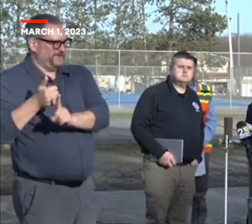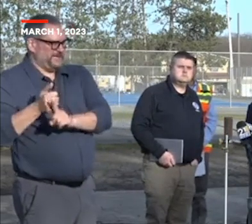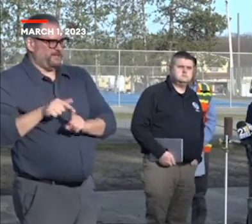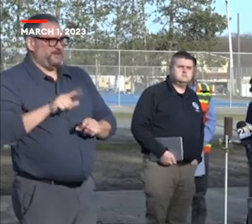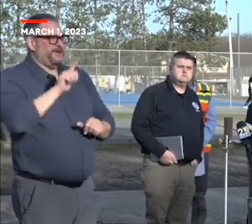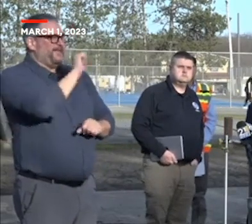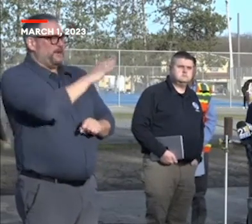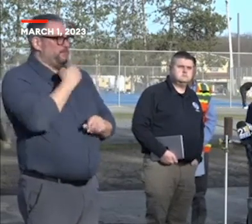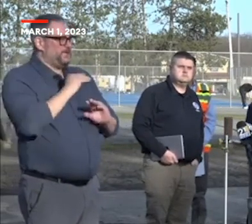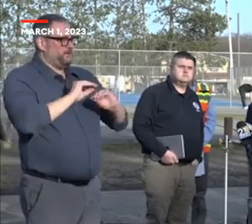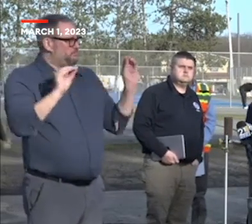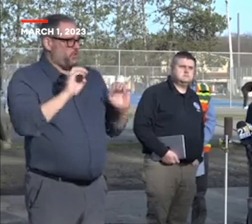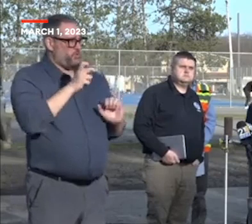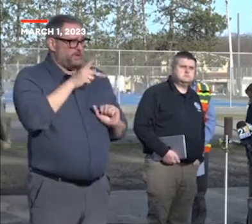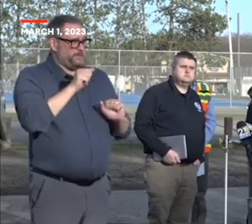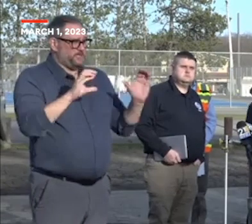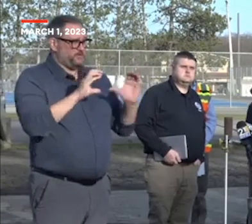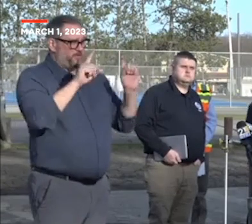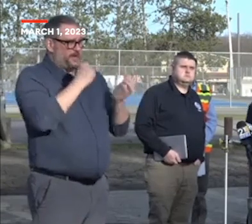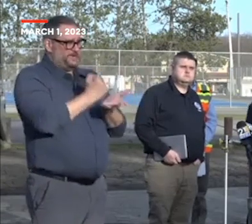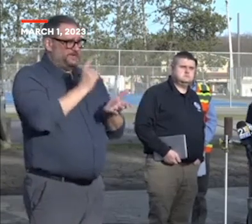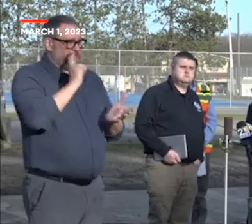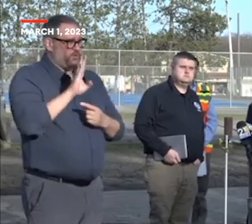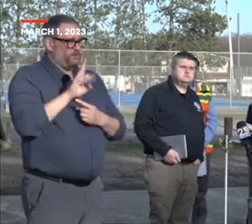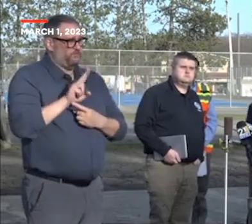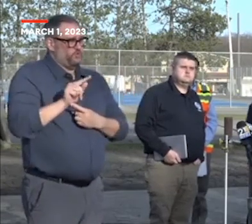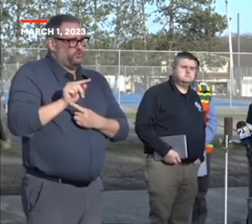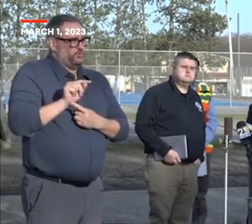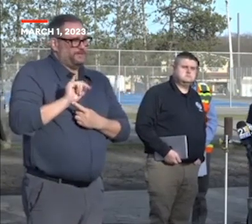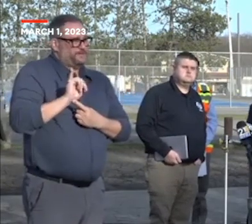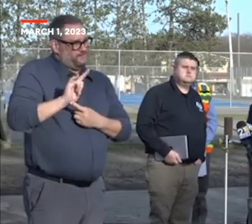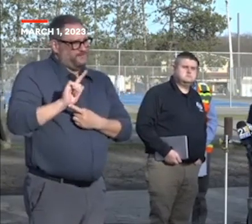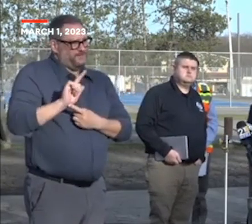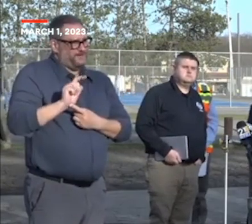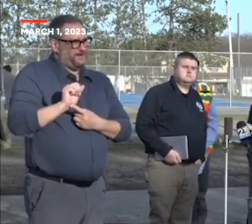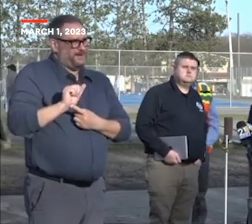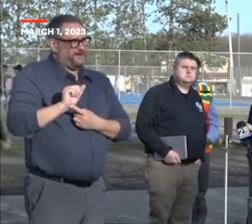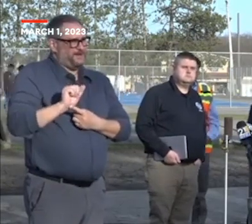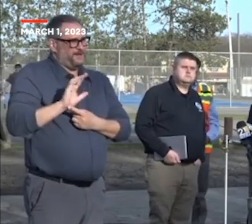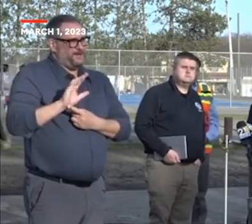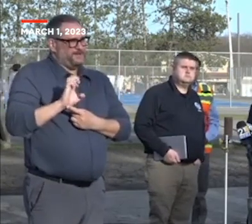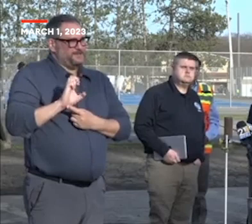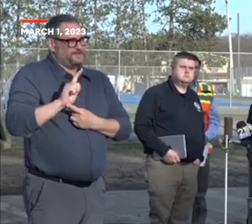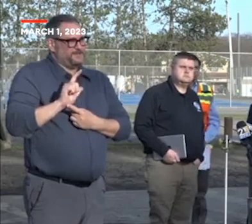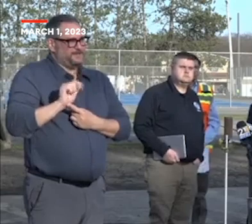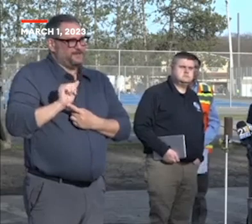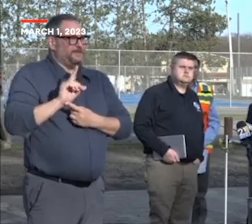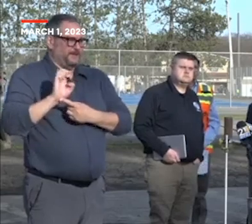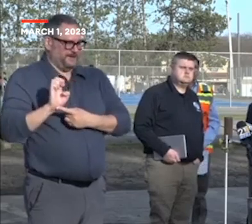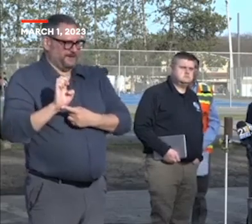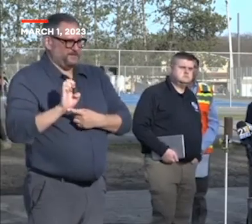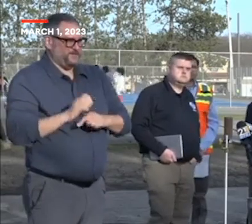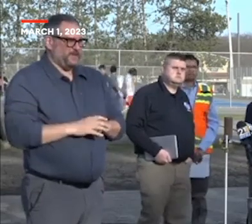no EPA certified test for butyl acrylate. Is there an EPA certified test that labs can run